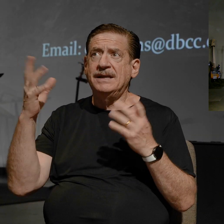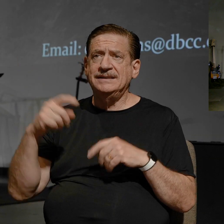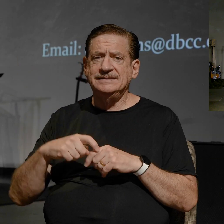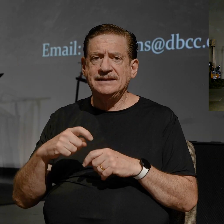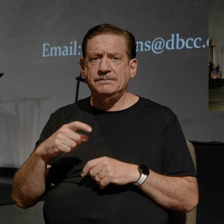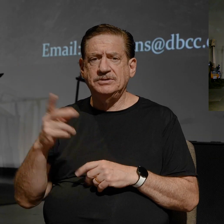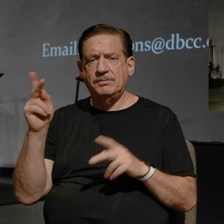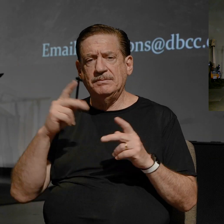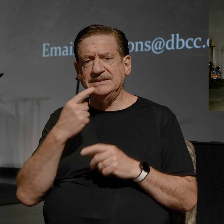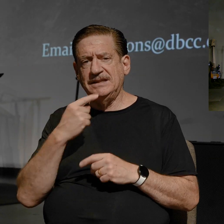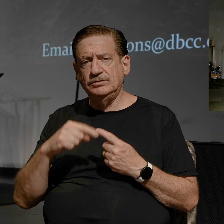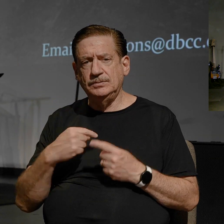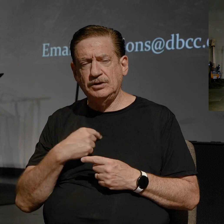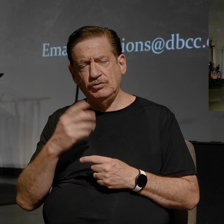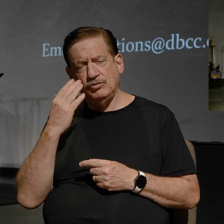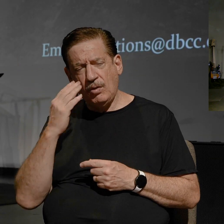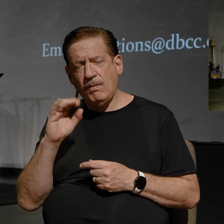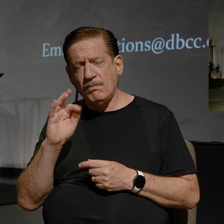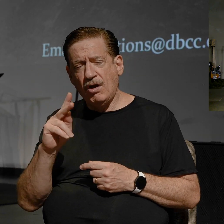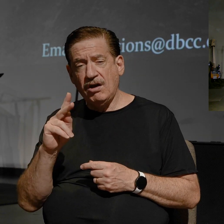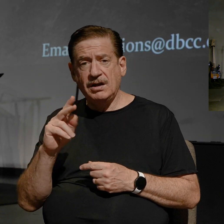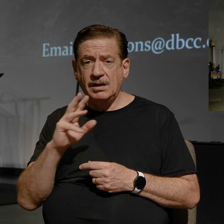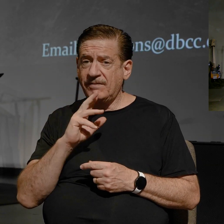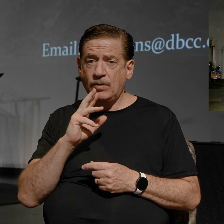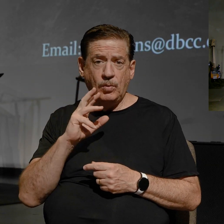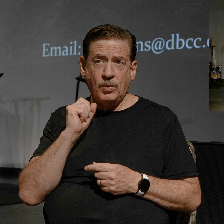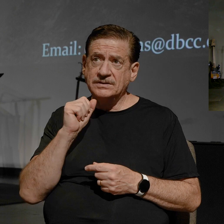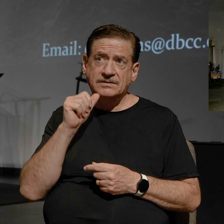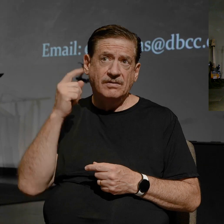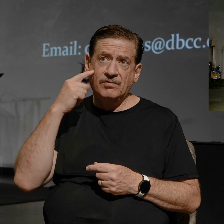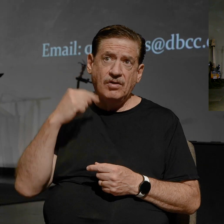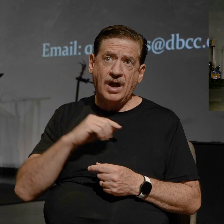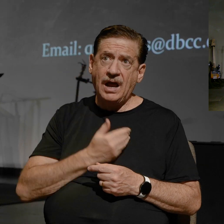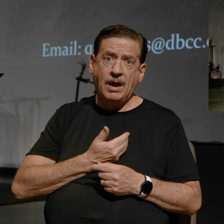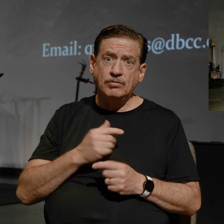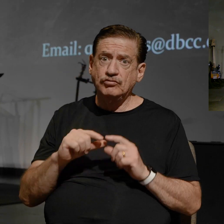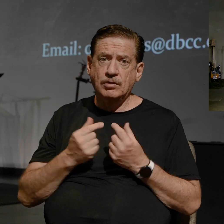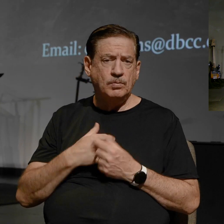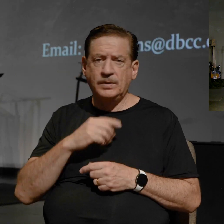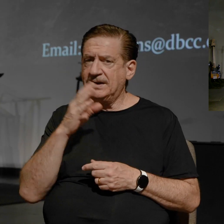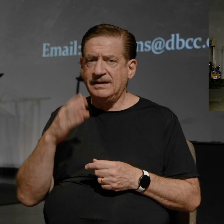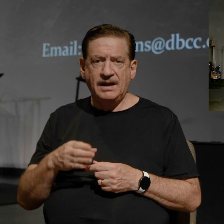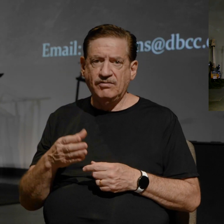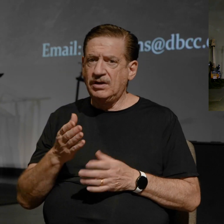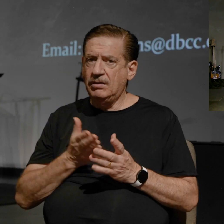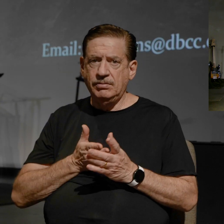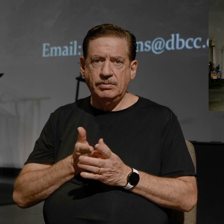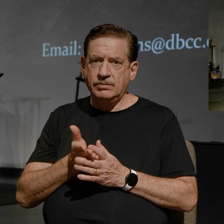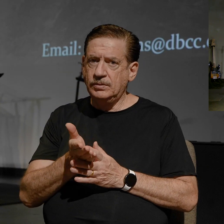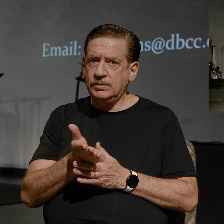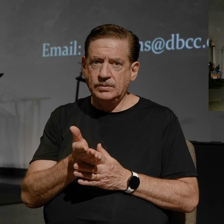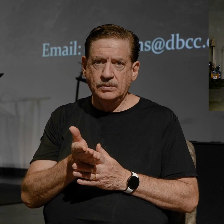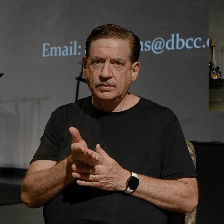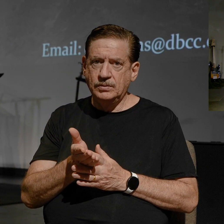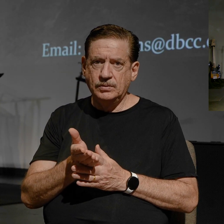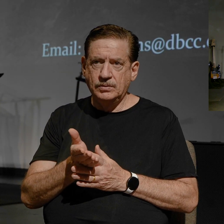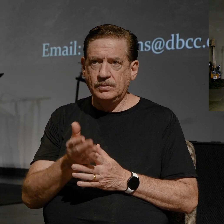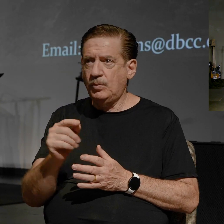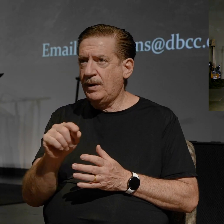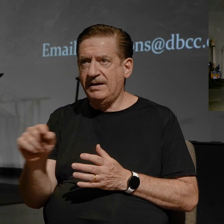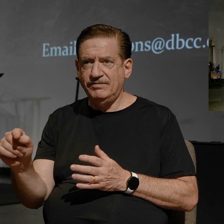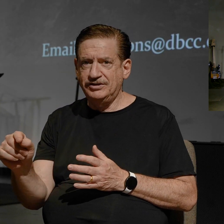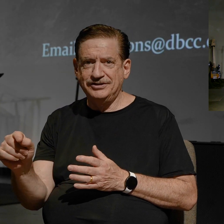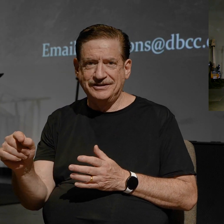know, Mark, if it wasn't for our group, we never would have gotten through fill in the blank.